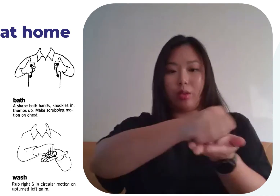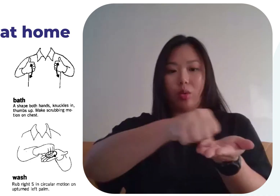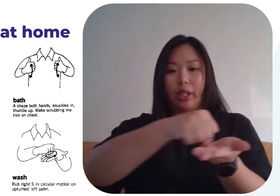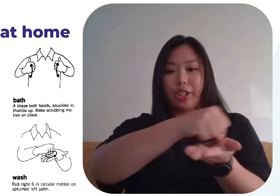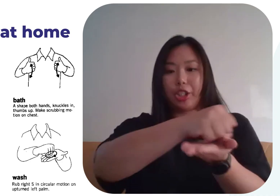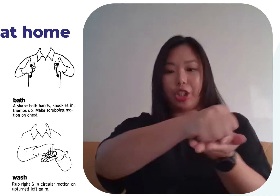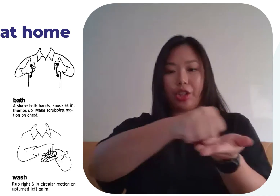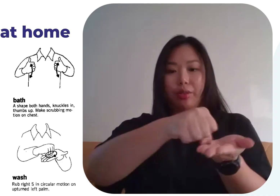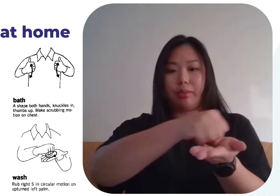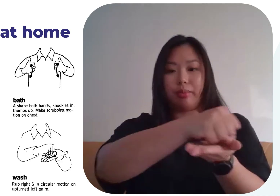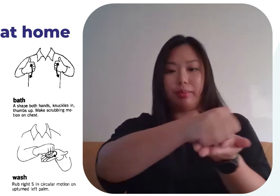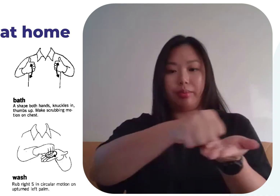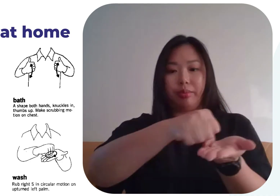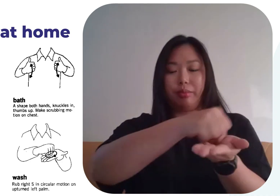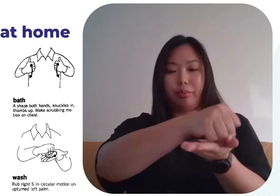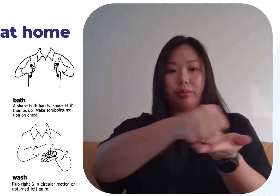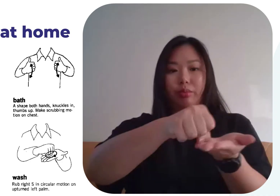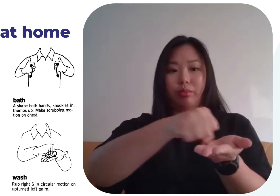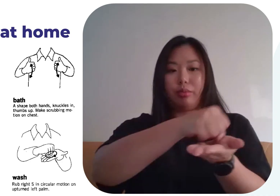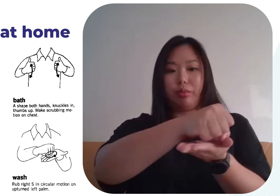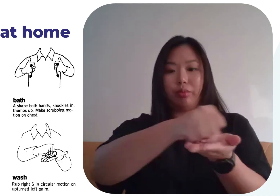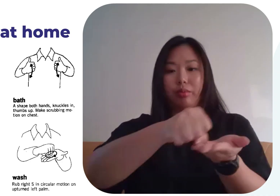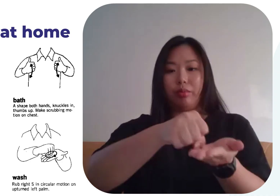circle. Wash.